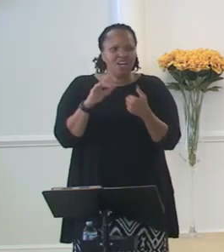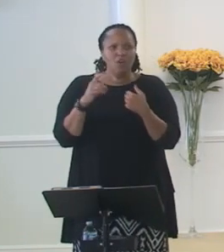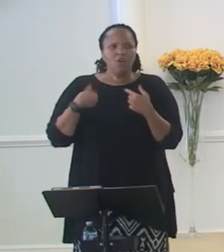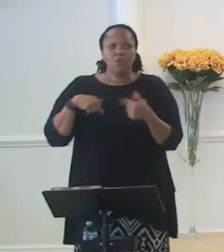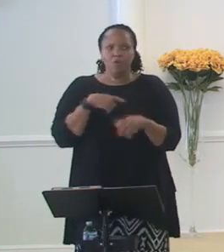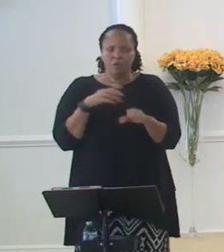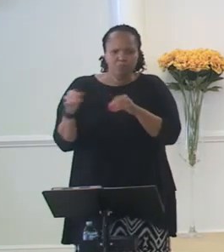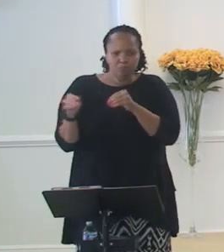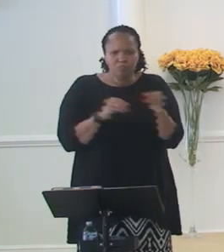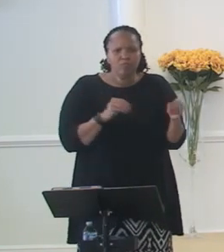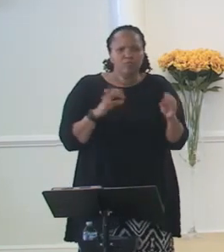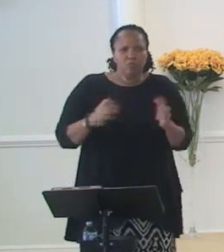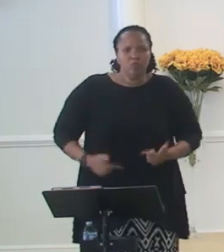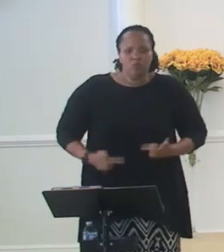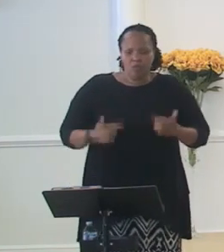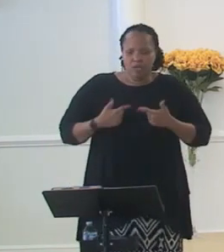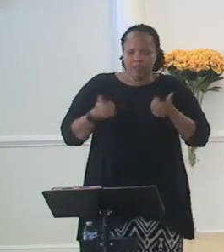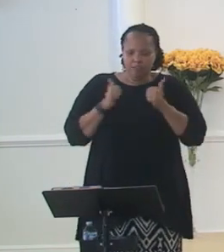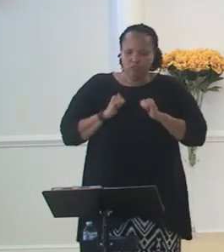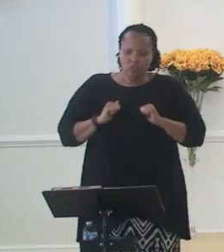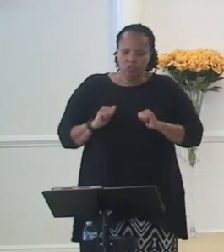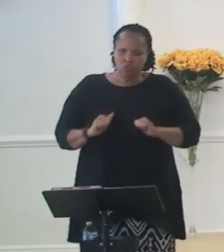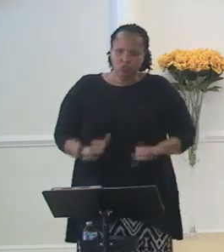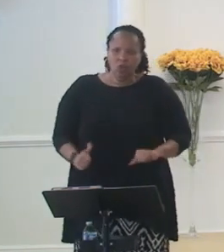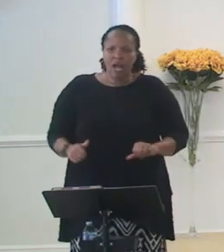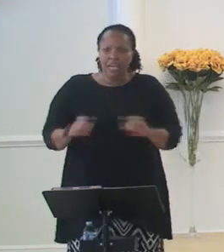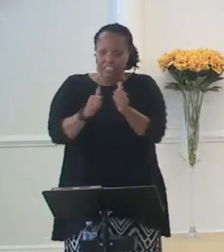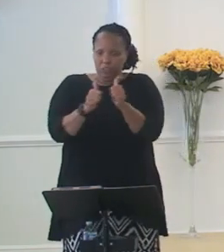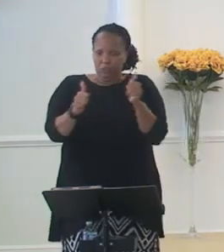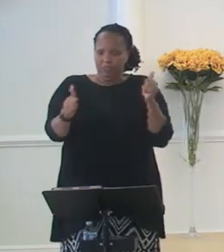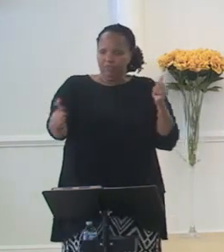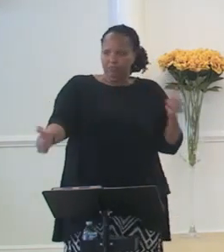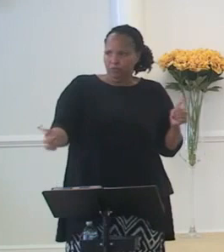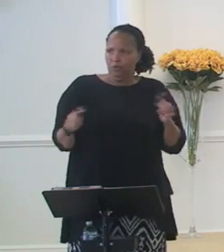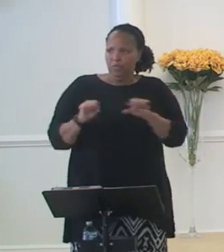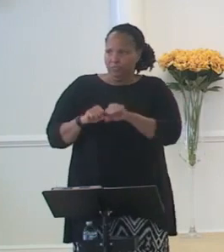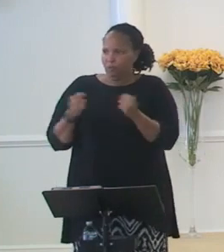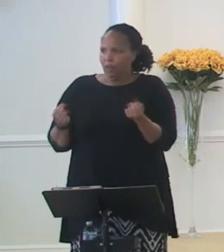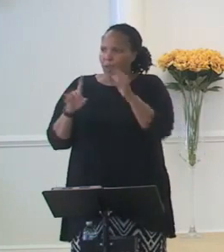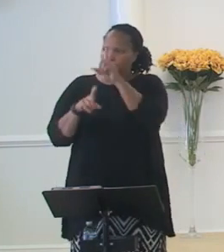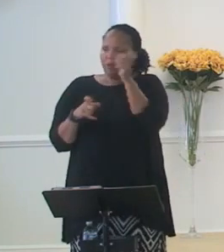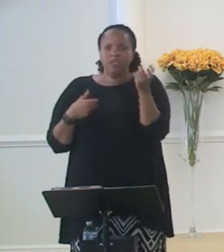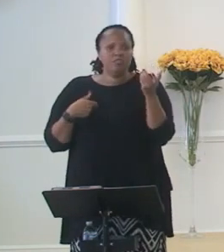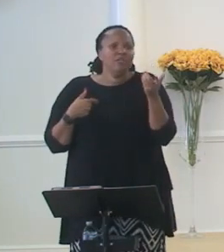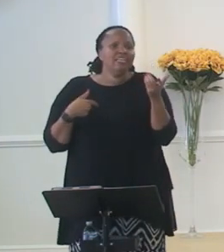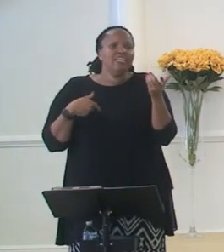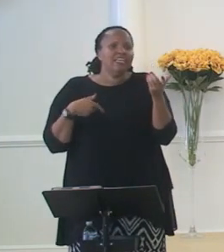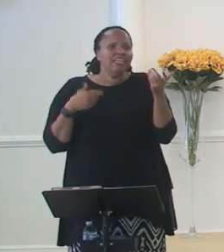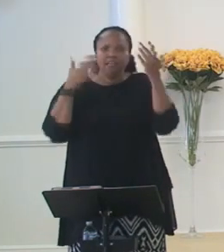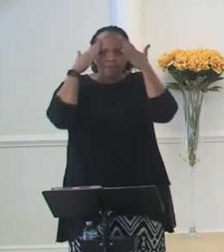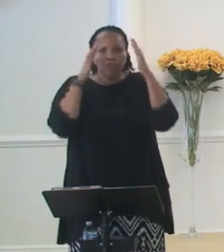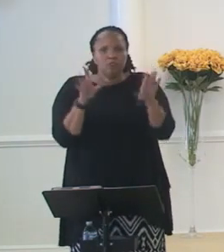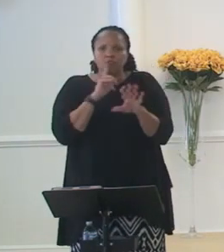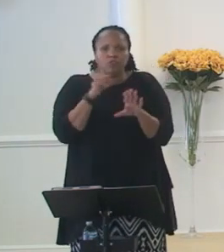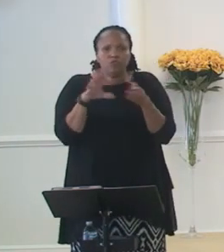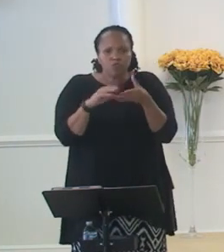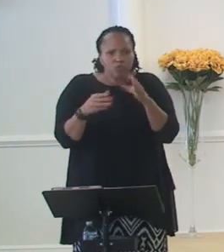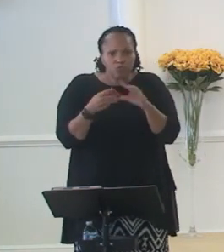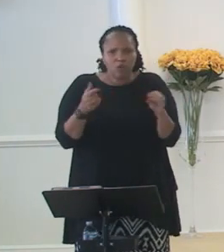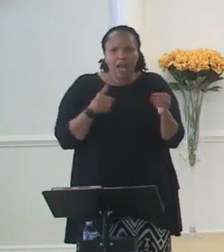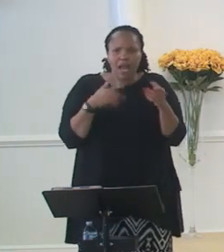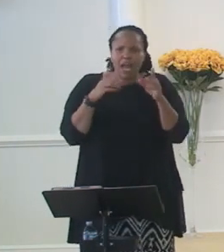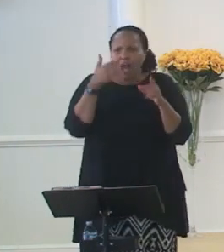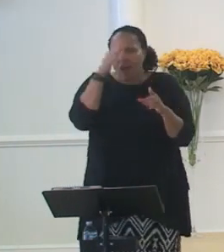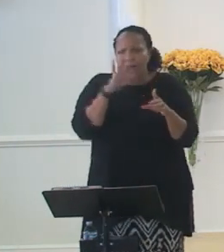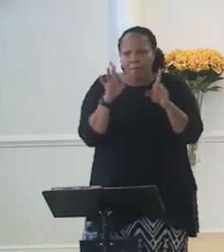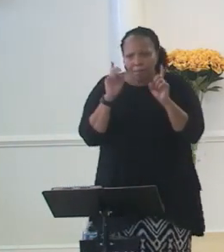through life trying to avoid the brokenness because we don't know the true storyline of our life. I got to break